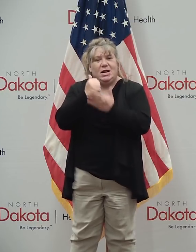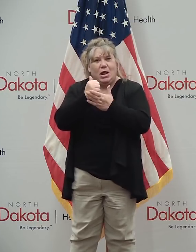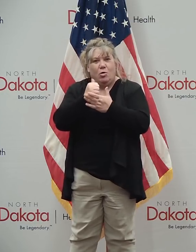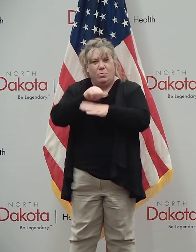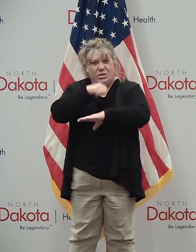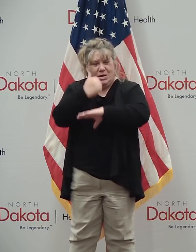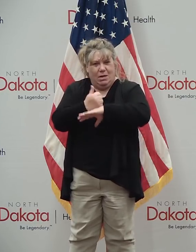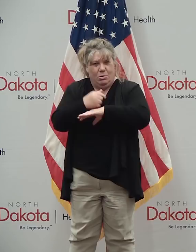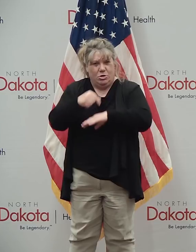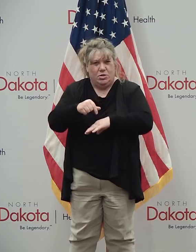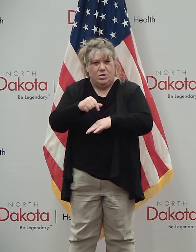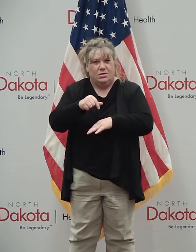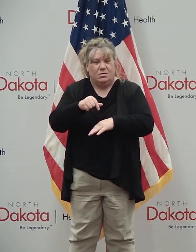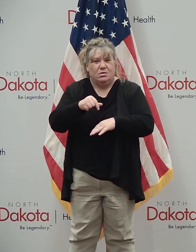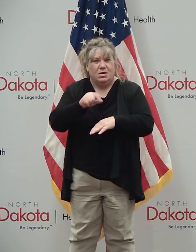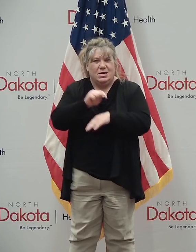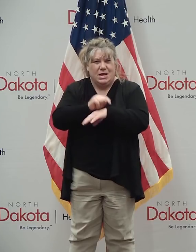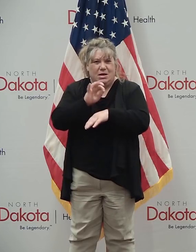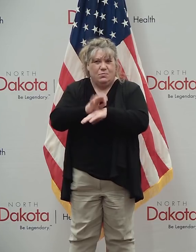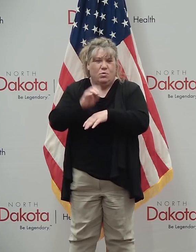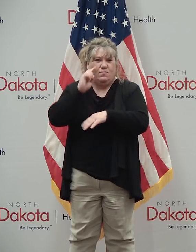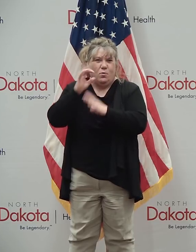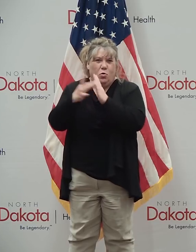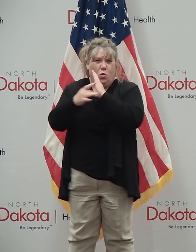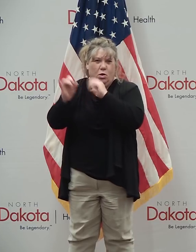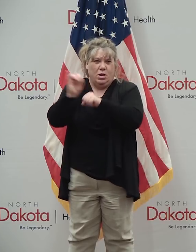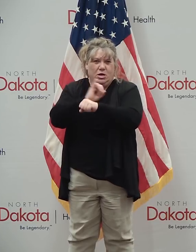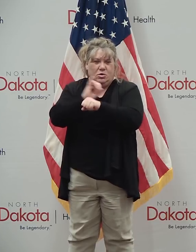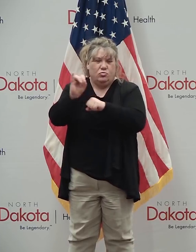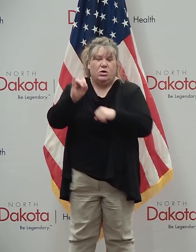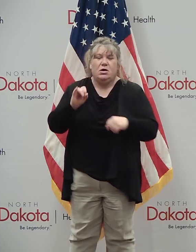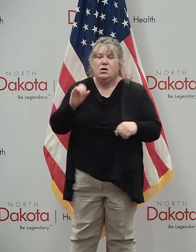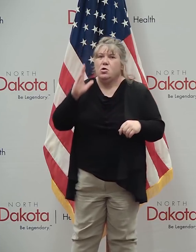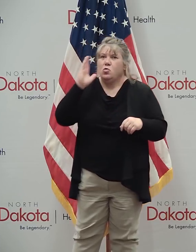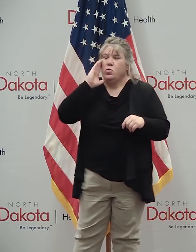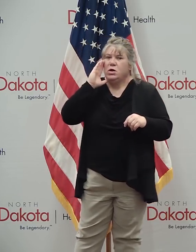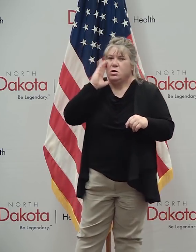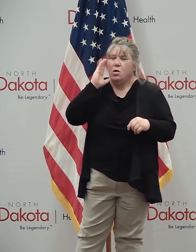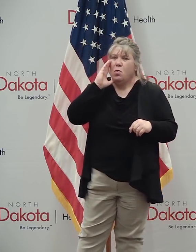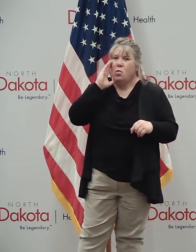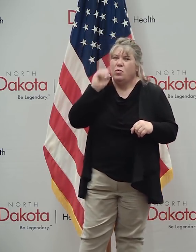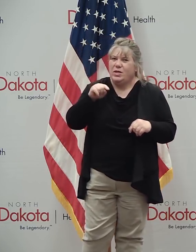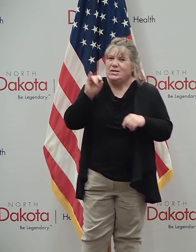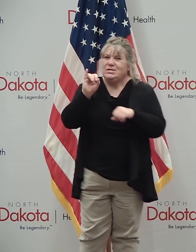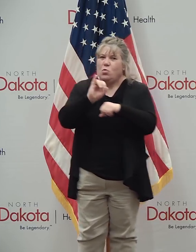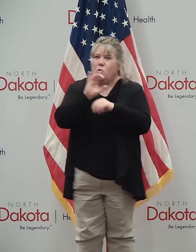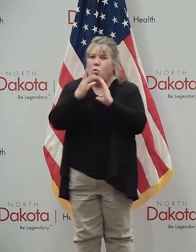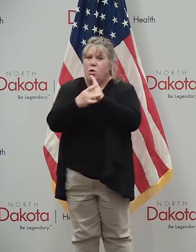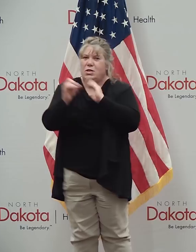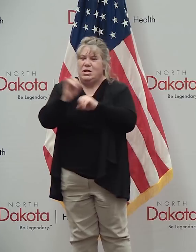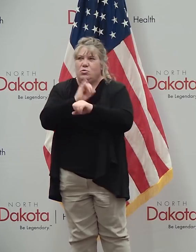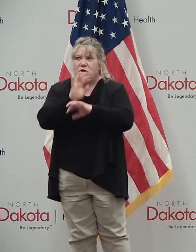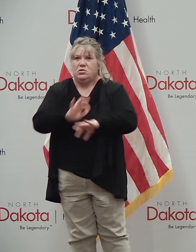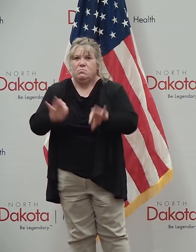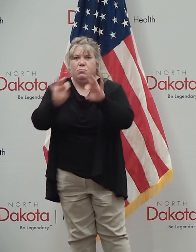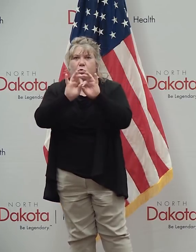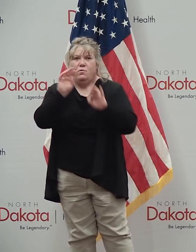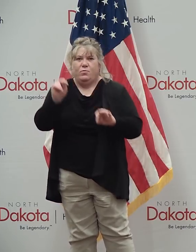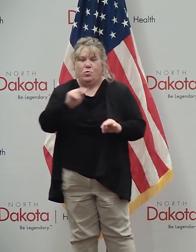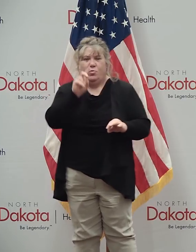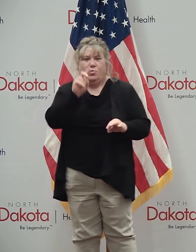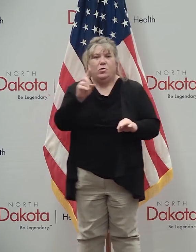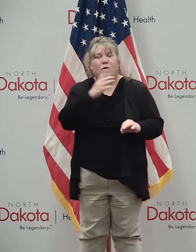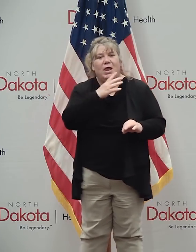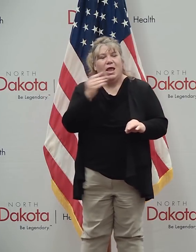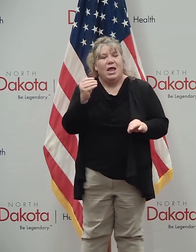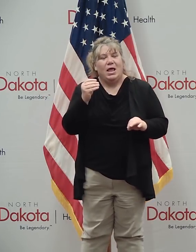on behalf of the oil industry. I think that we know how important this industry remains to the state of North Dakota.